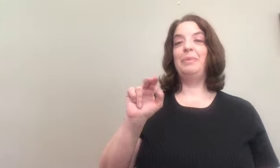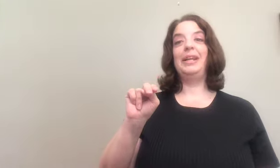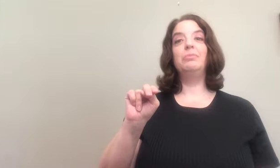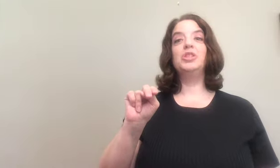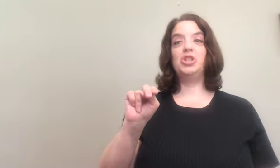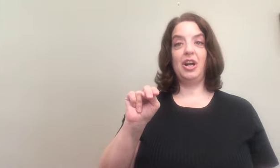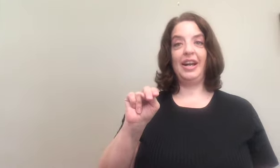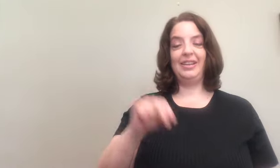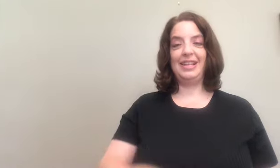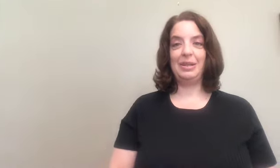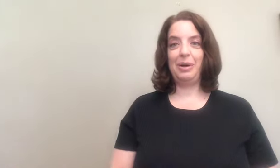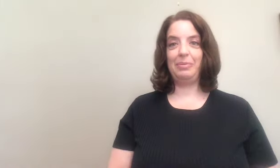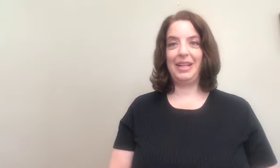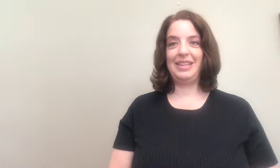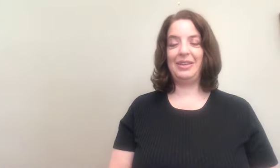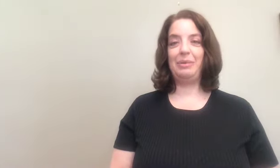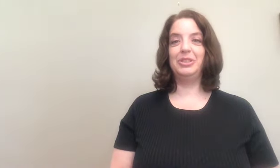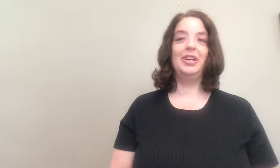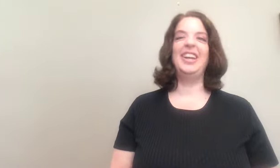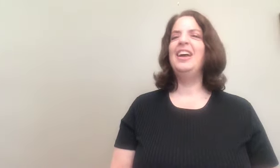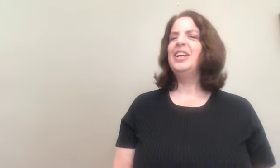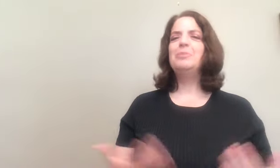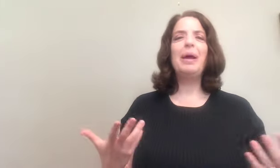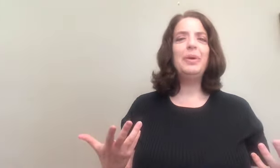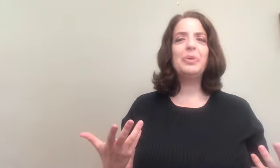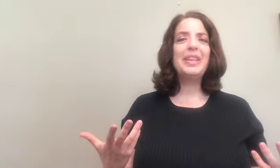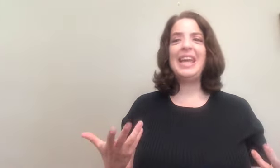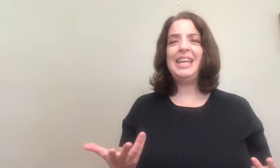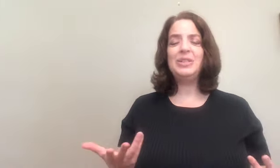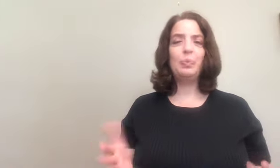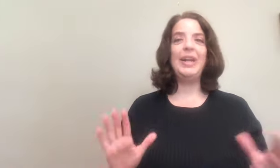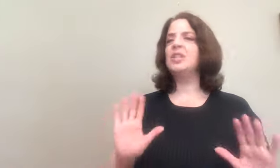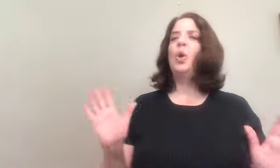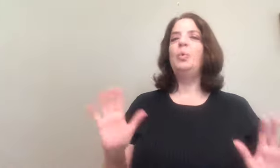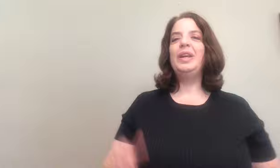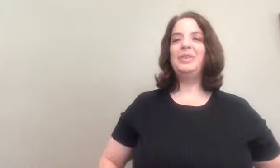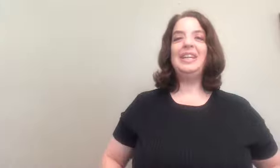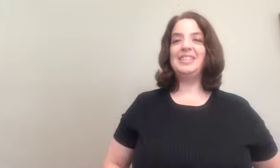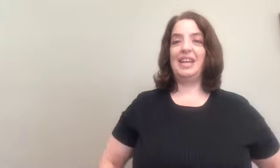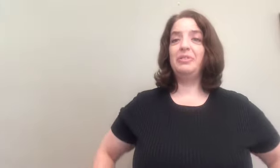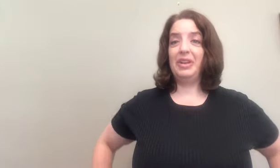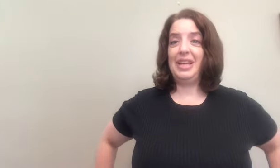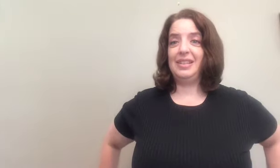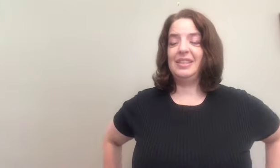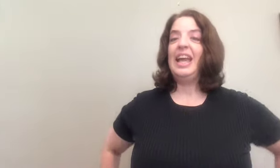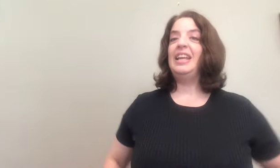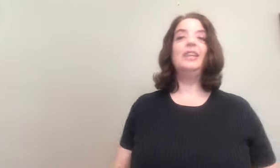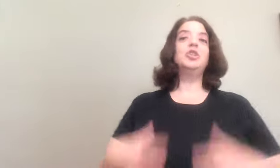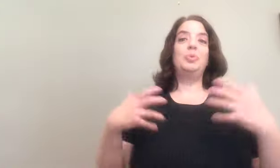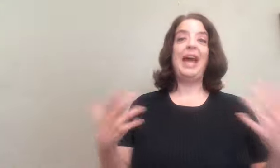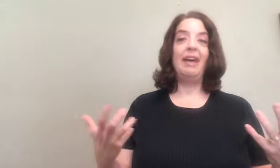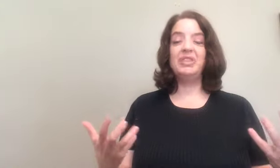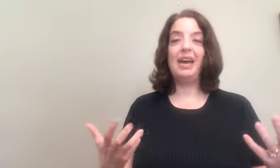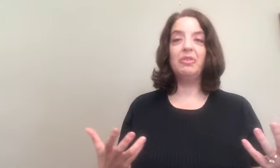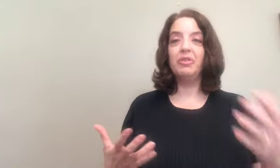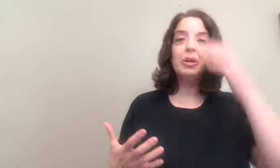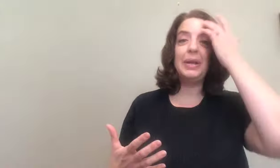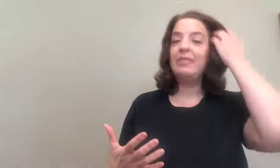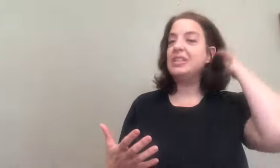name was Sean. That's how that would look. You might wonder where the is went. We don't need a sign for is. In English, we have to have a verb in every